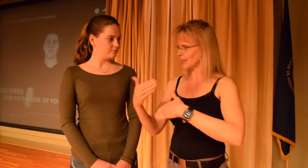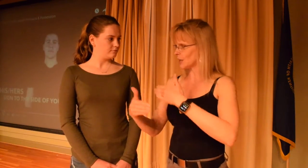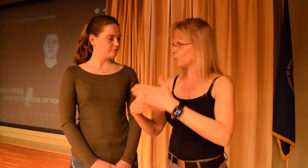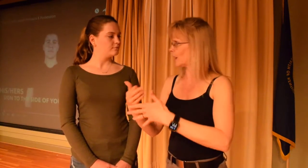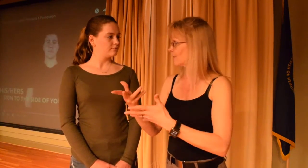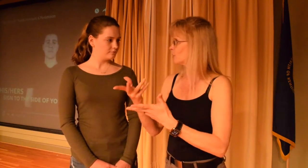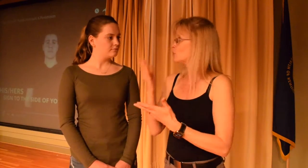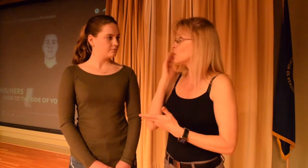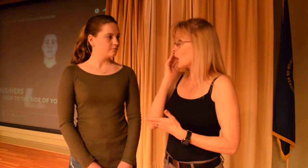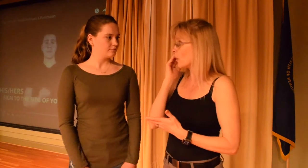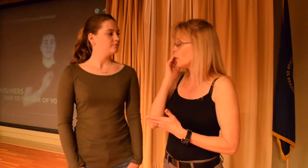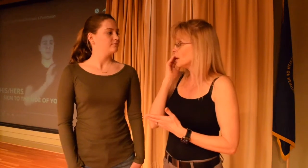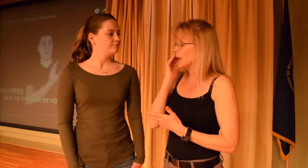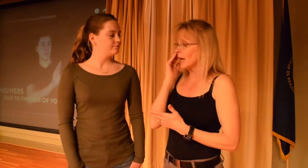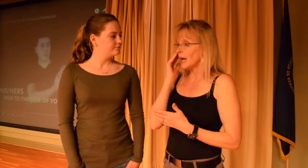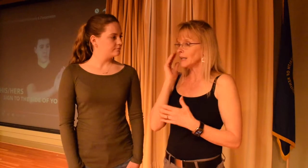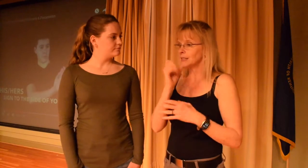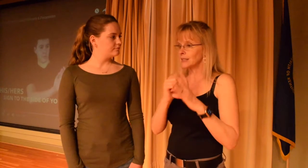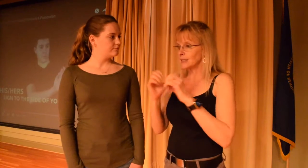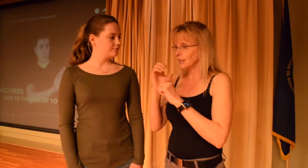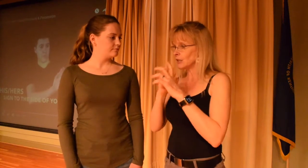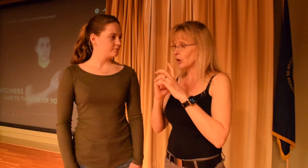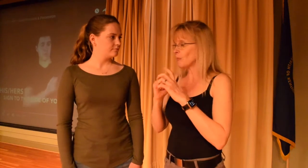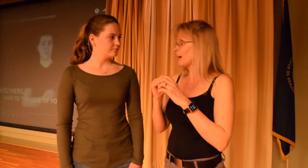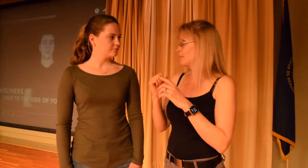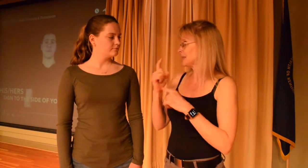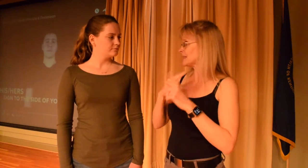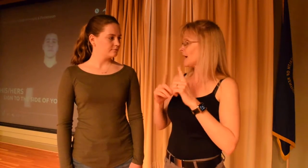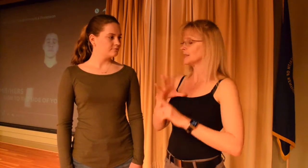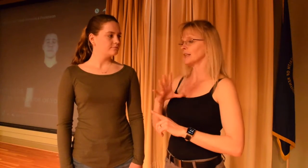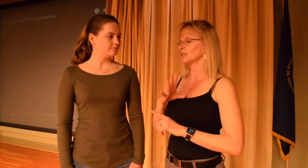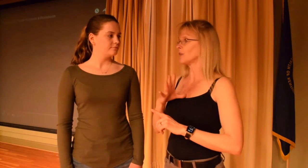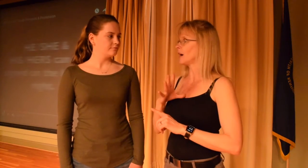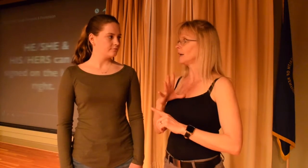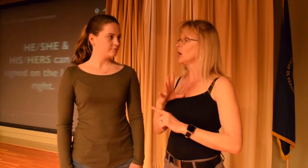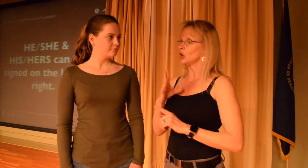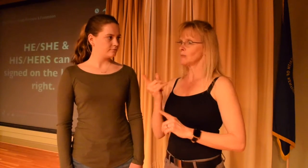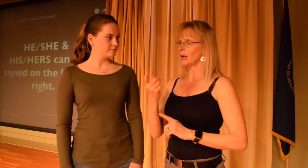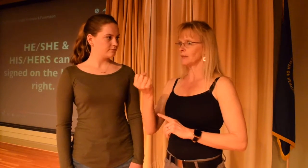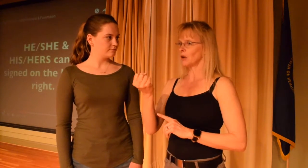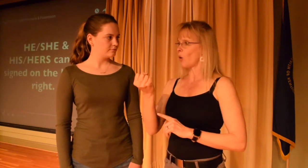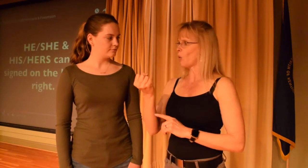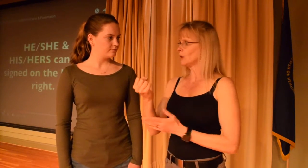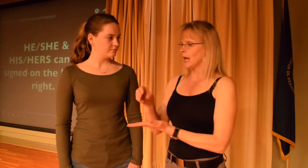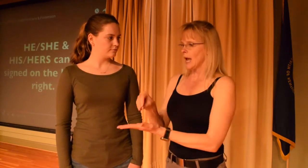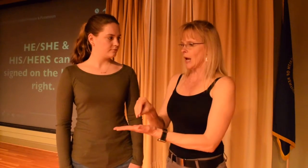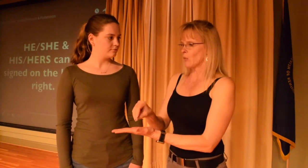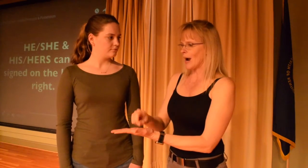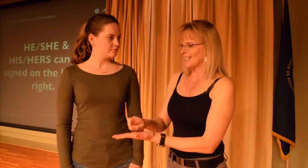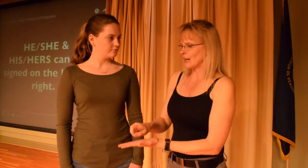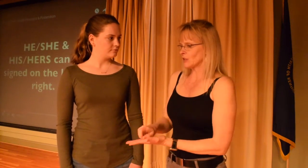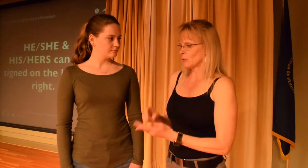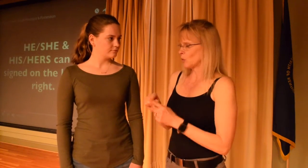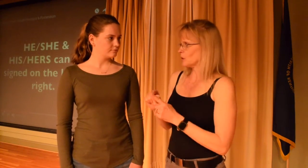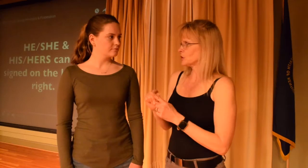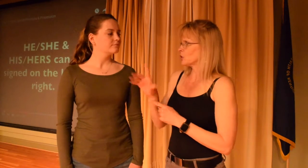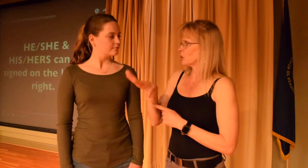signing whatever you know. And you know, you might miss signs, and that's fine. You might even hold and write down some words to look